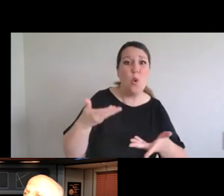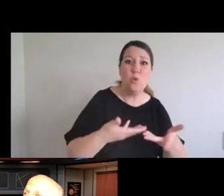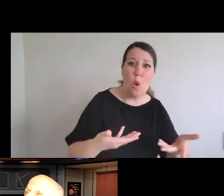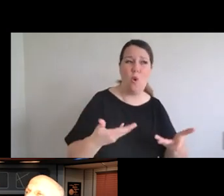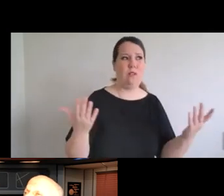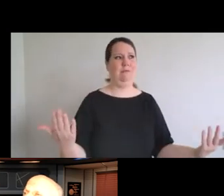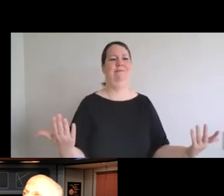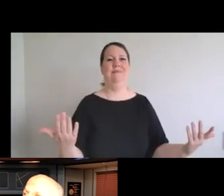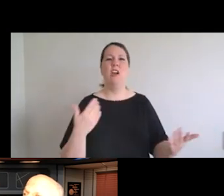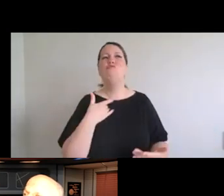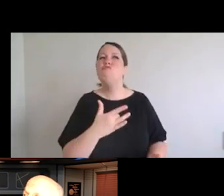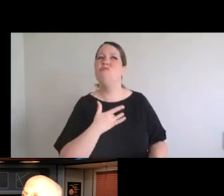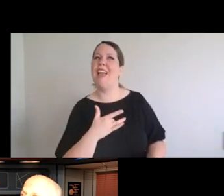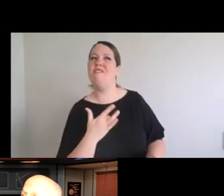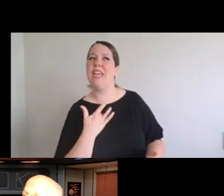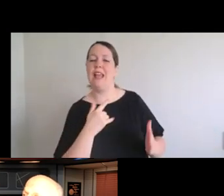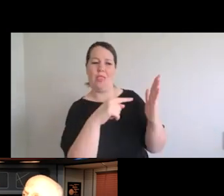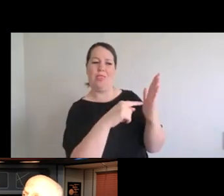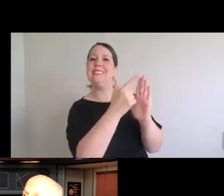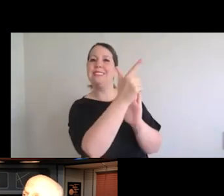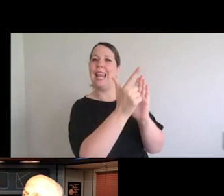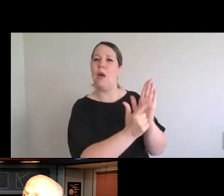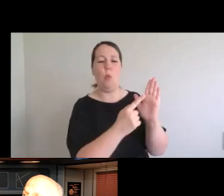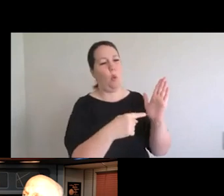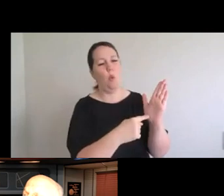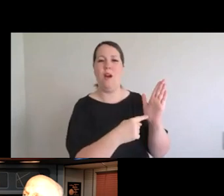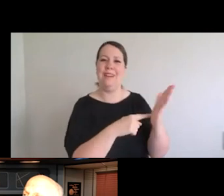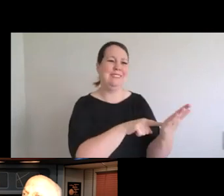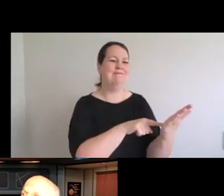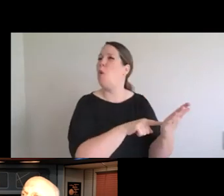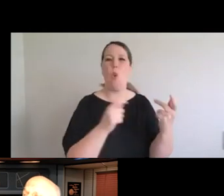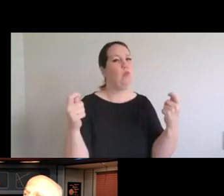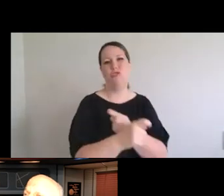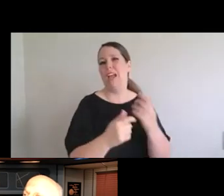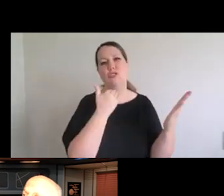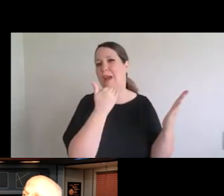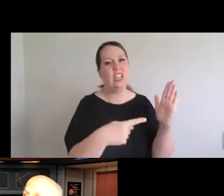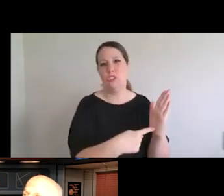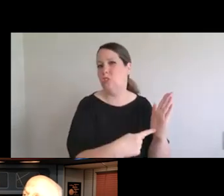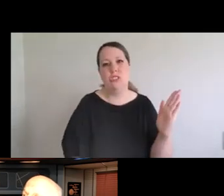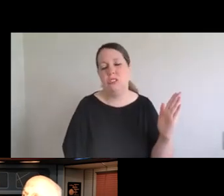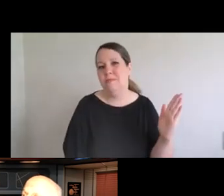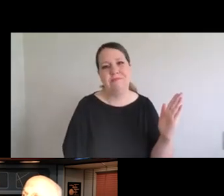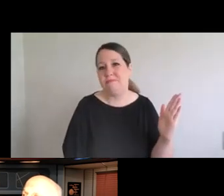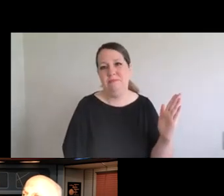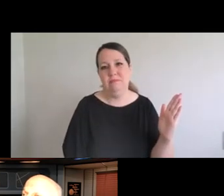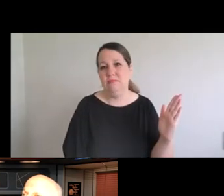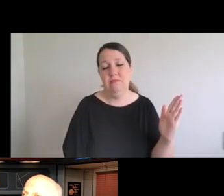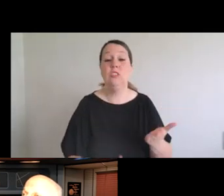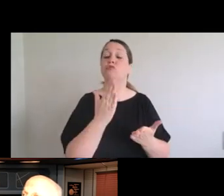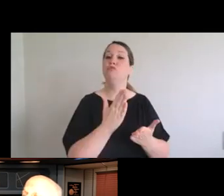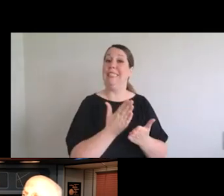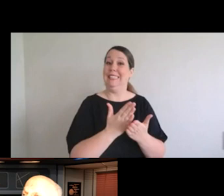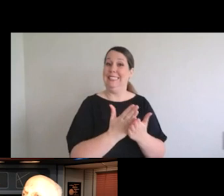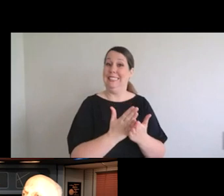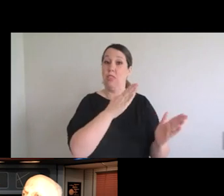I have to tell you that when I look at this legislation in this package, what they're talking about doing, we've been